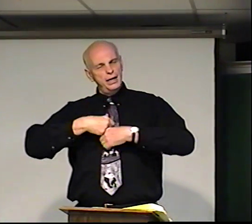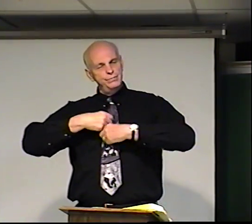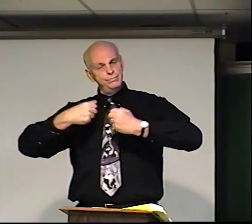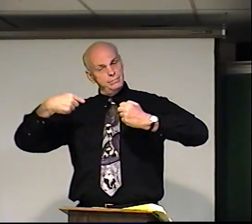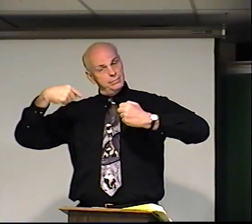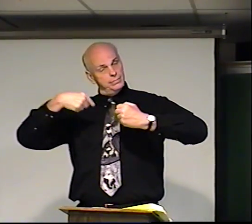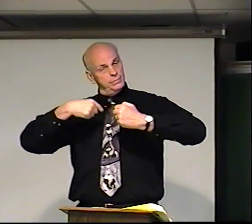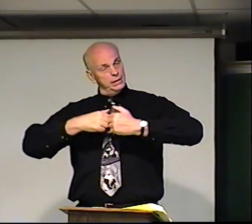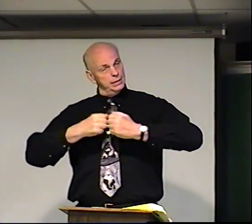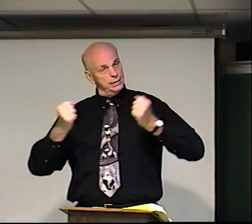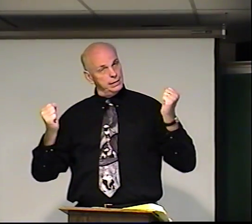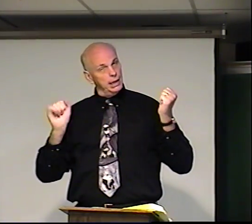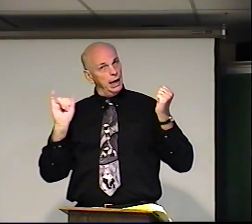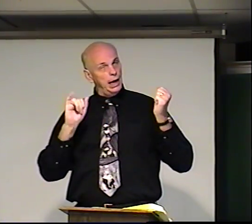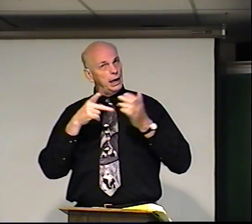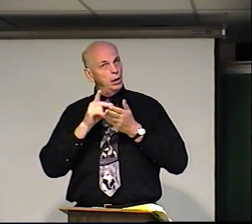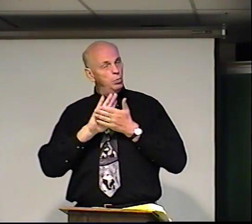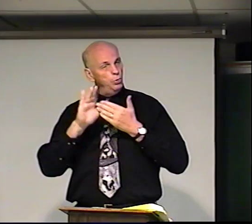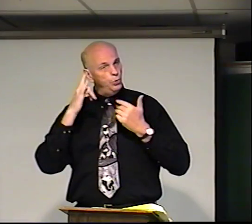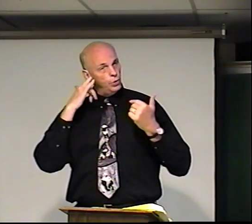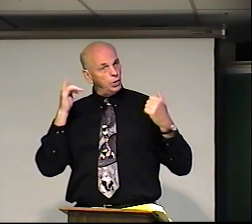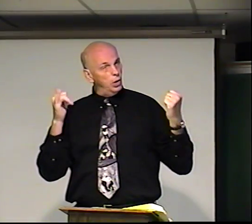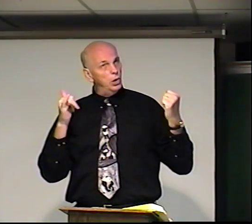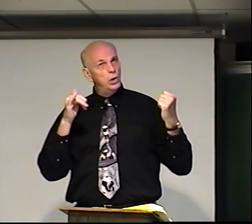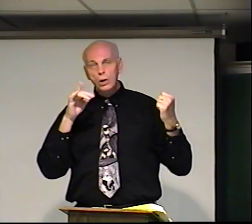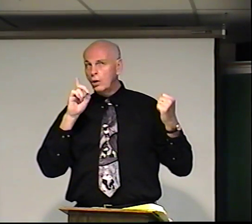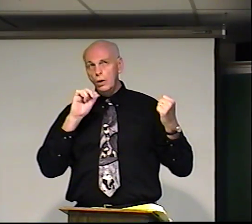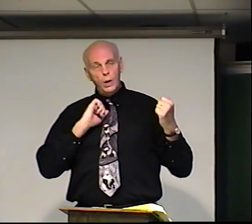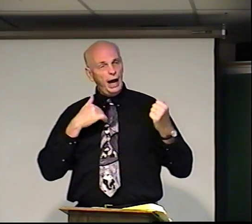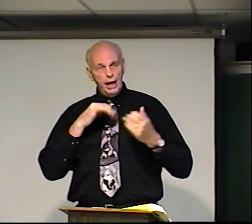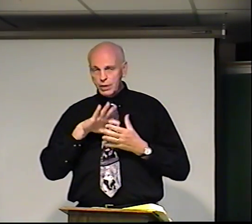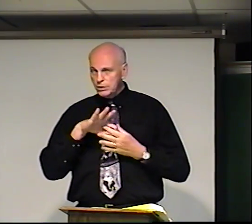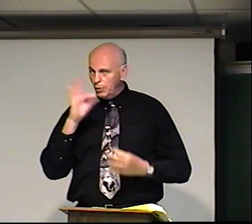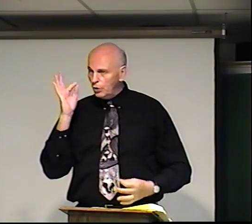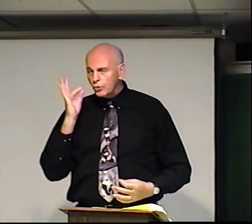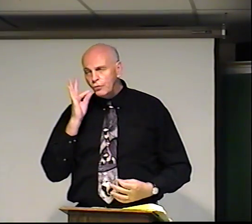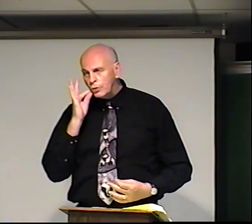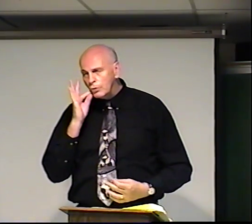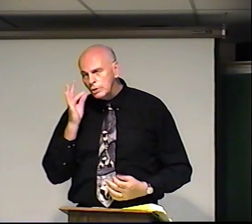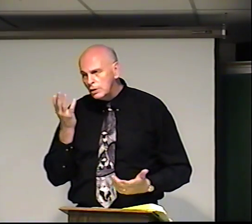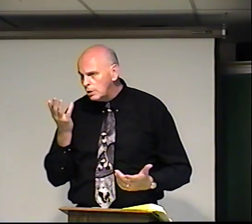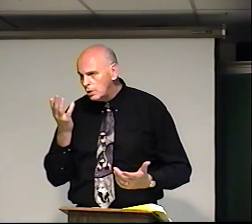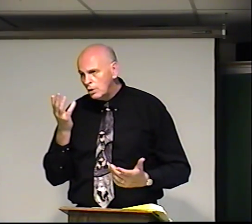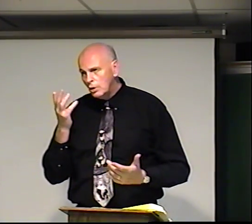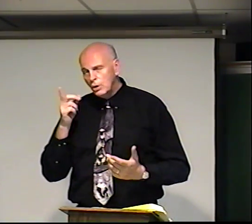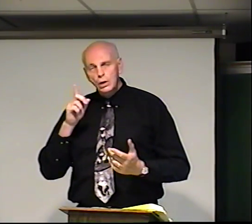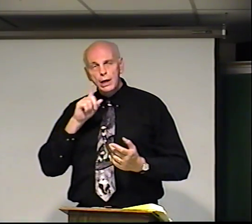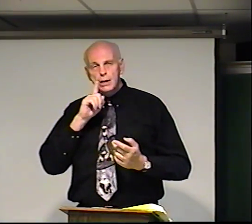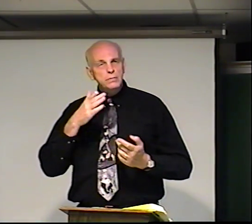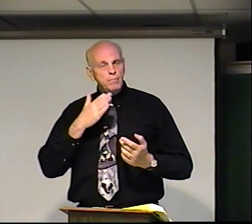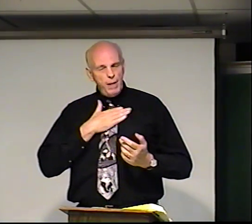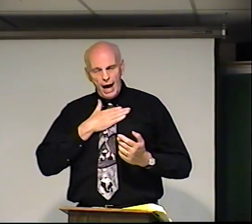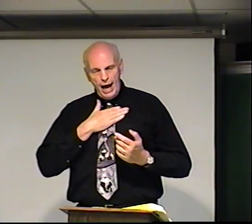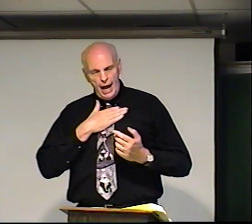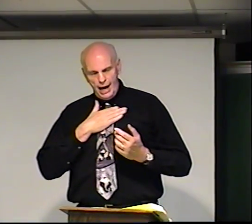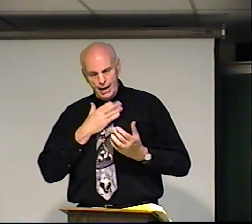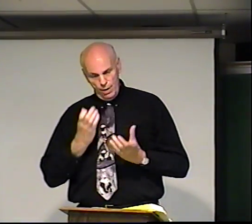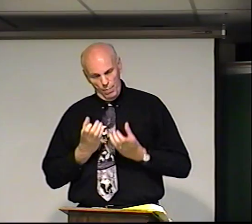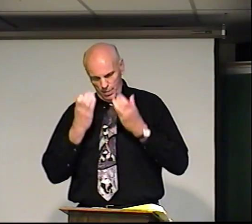my. Like a spiritual, do I have a spiritual feeling? If I